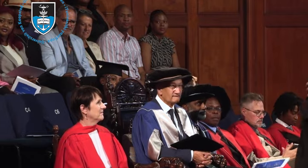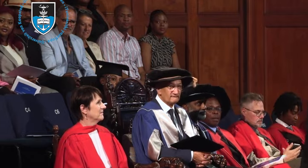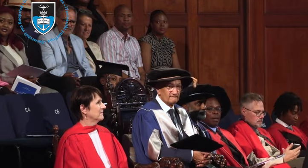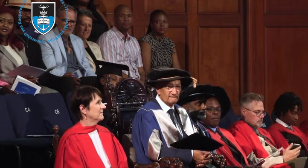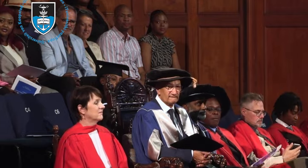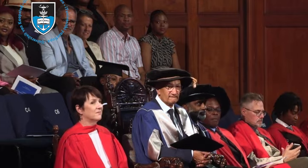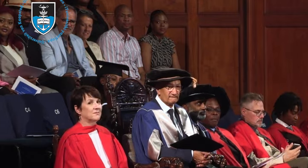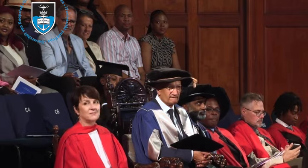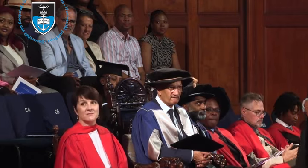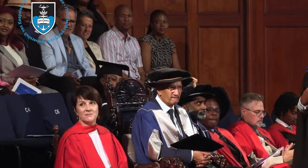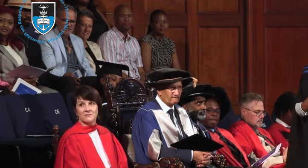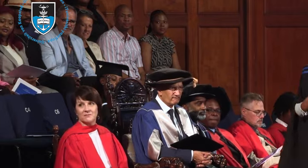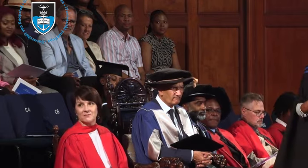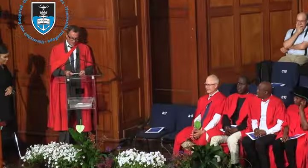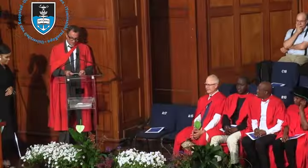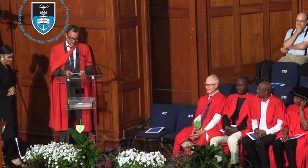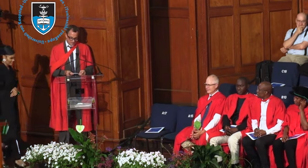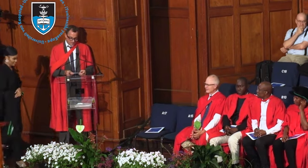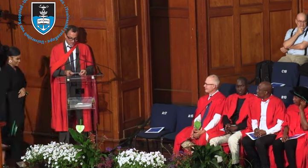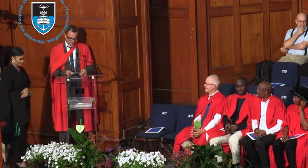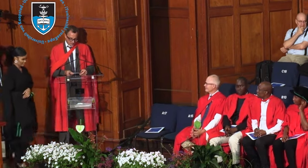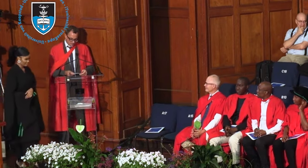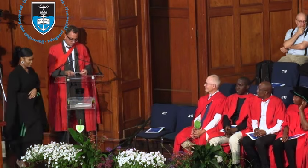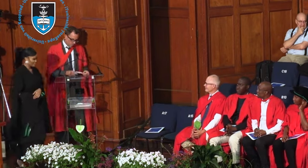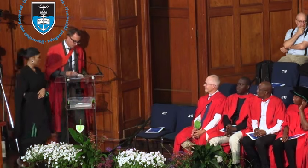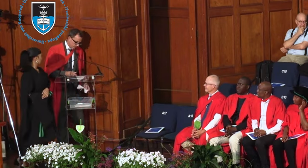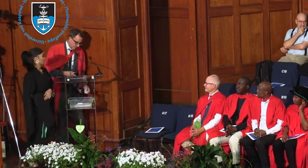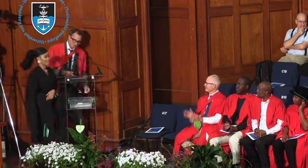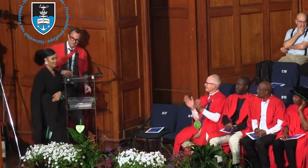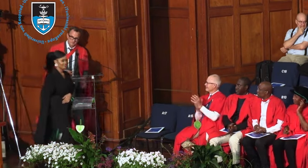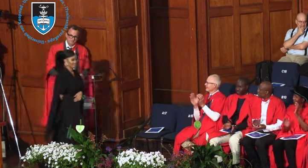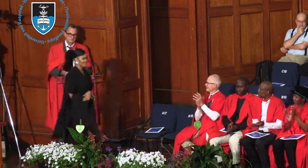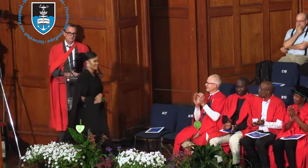For Bachelor of Architectural Studies Honours, Nolwethu Gubu.